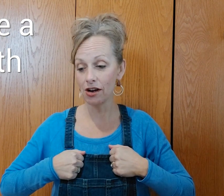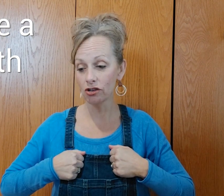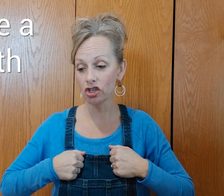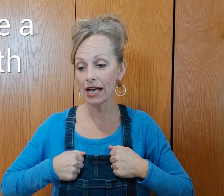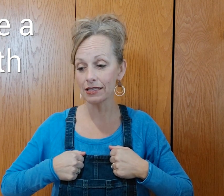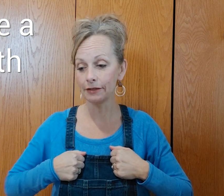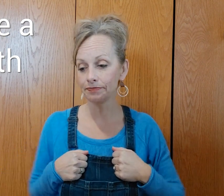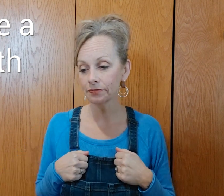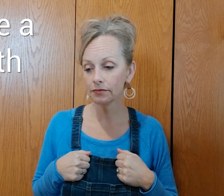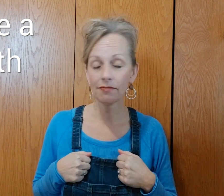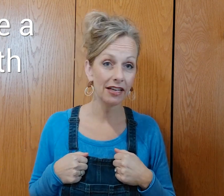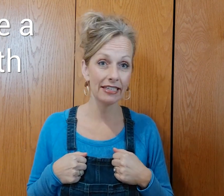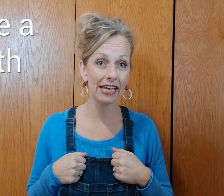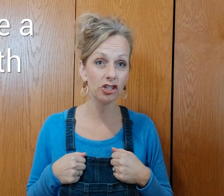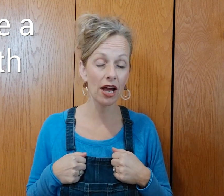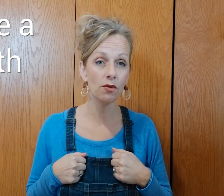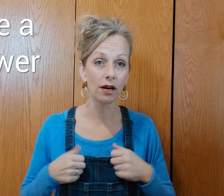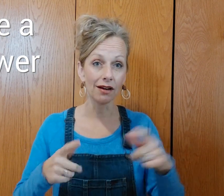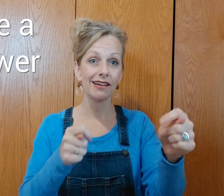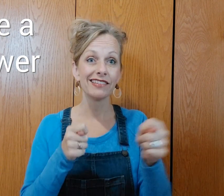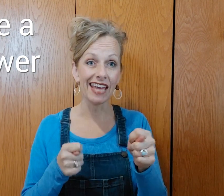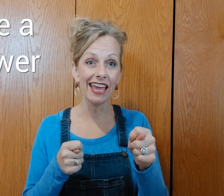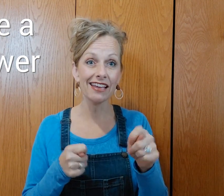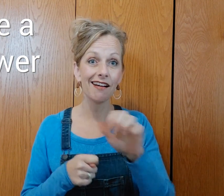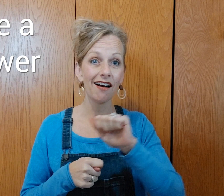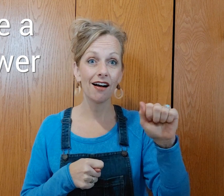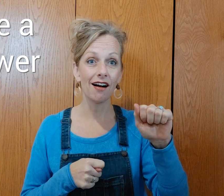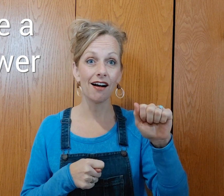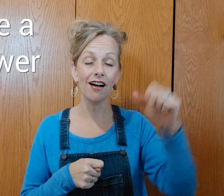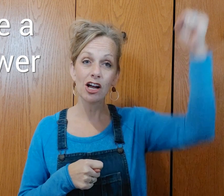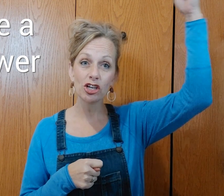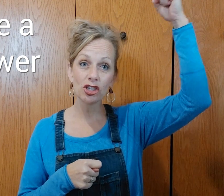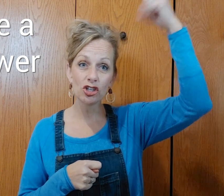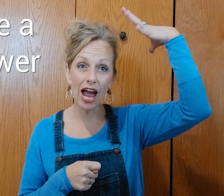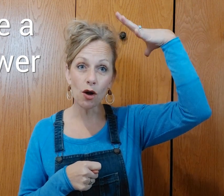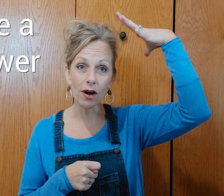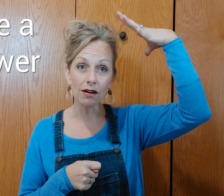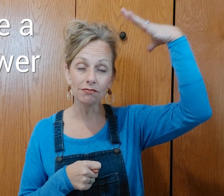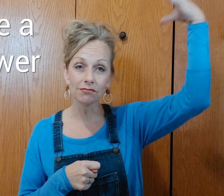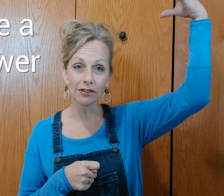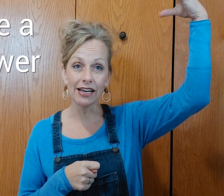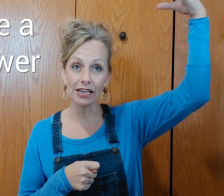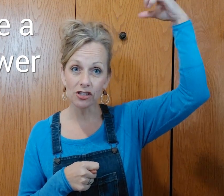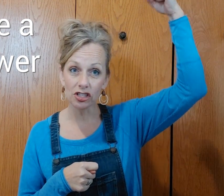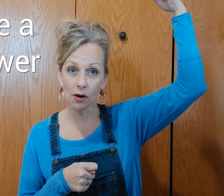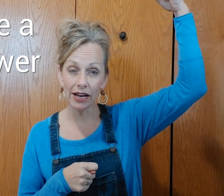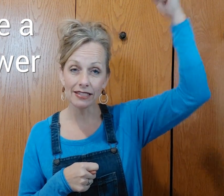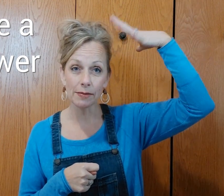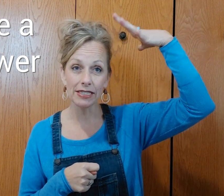on your chest. Take a shower. Take a shower. All right, here's the shower head. It's coming